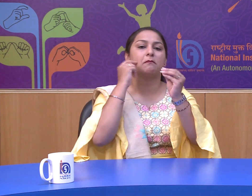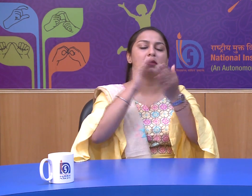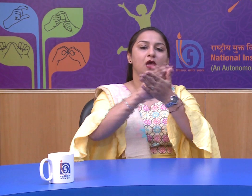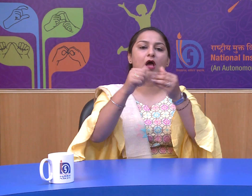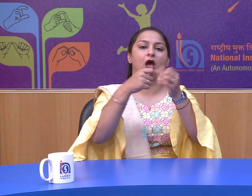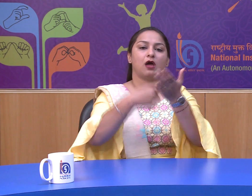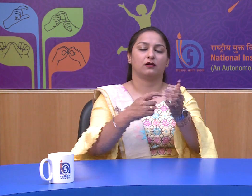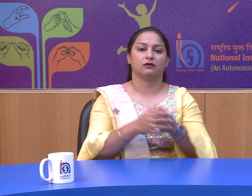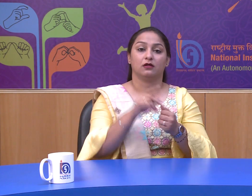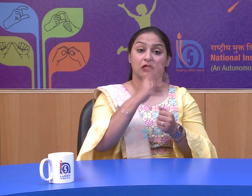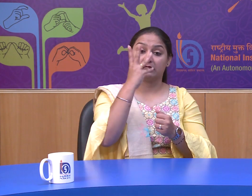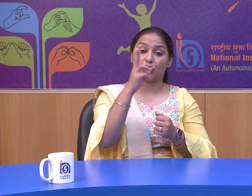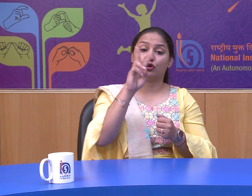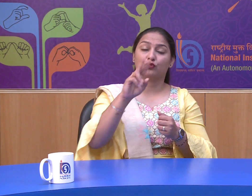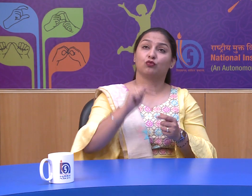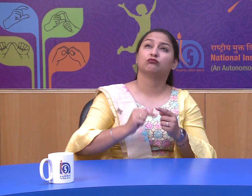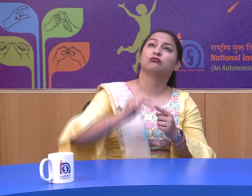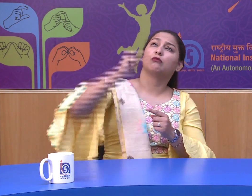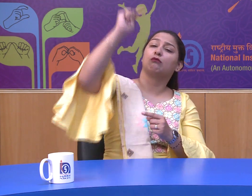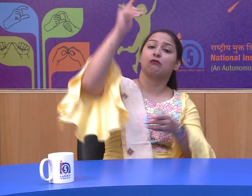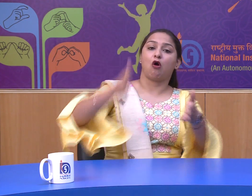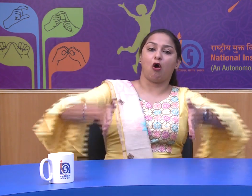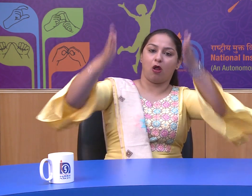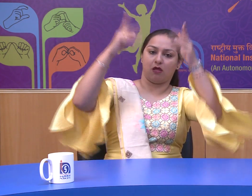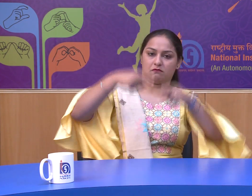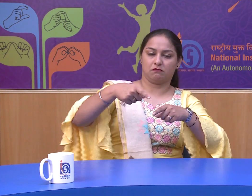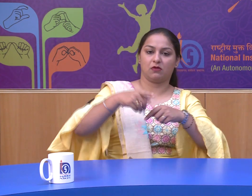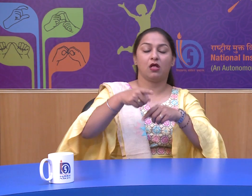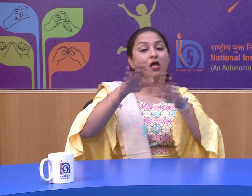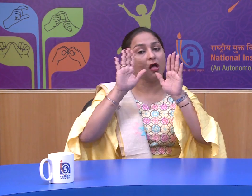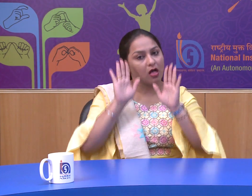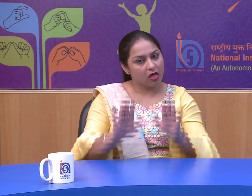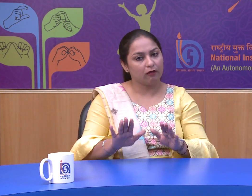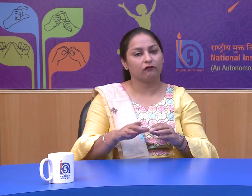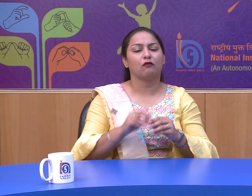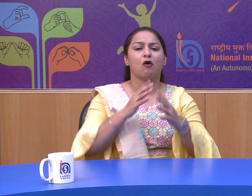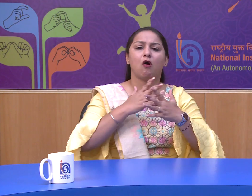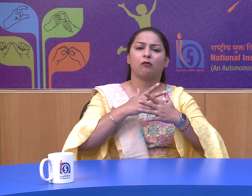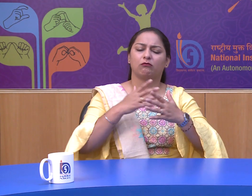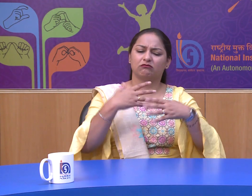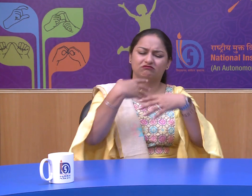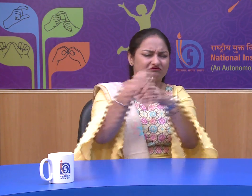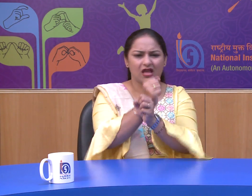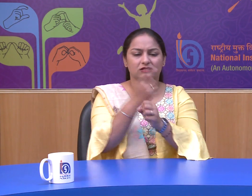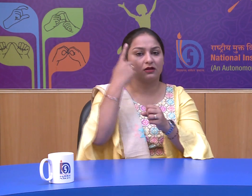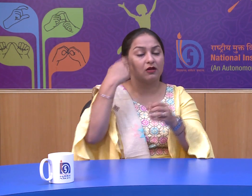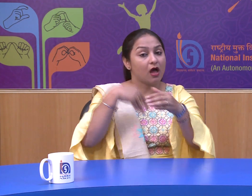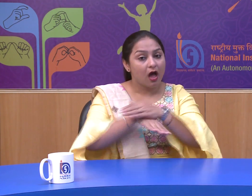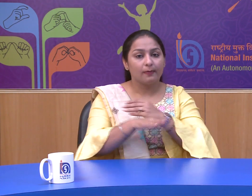32 feet tall column has an almost 50-ton